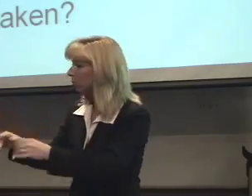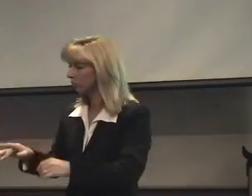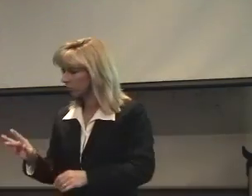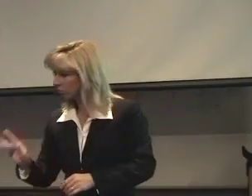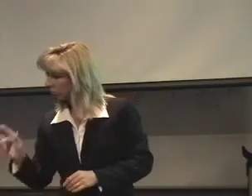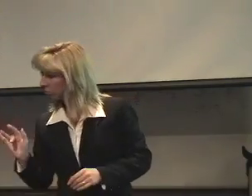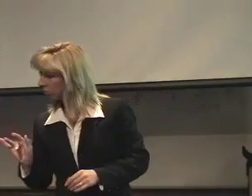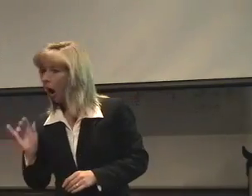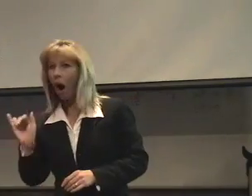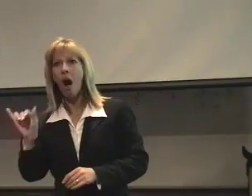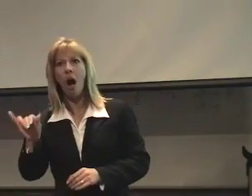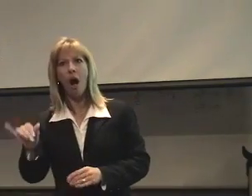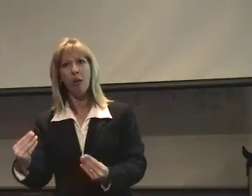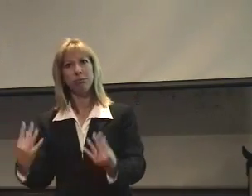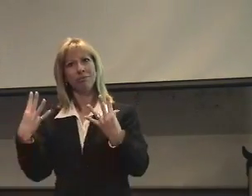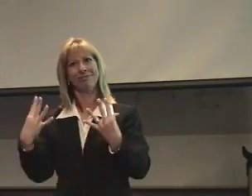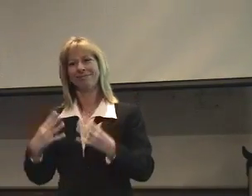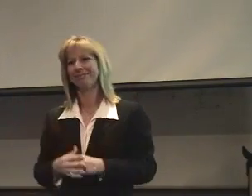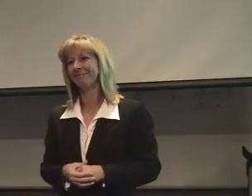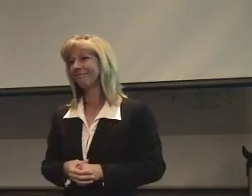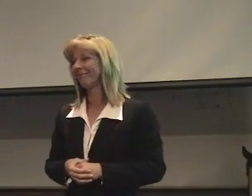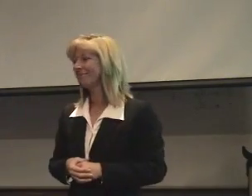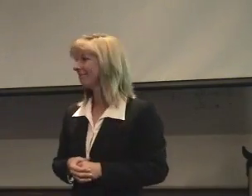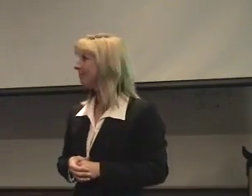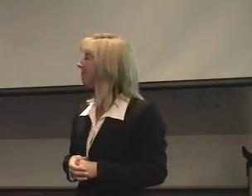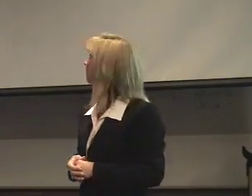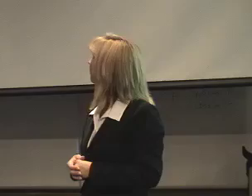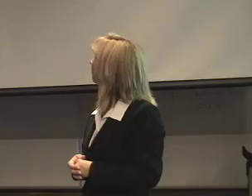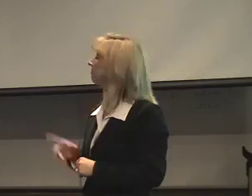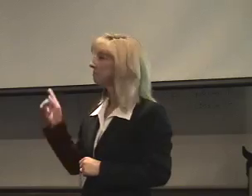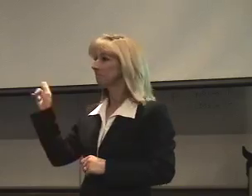Okay. This is a clip